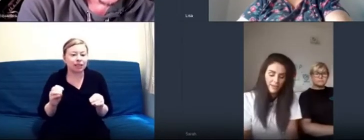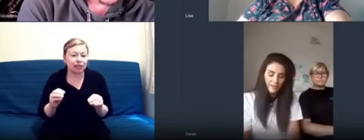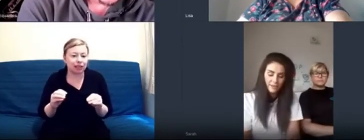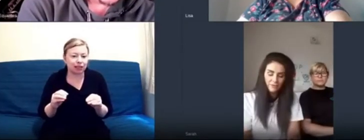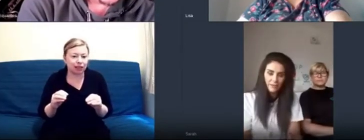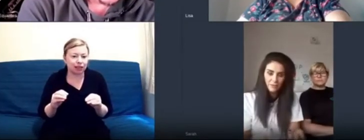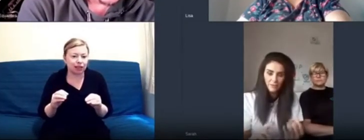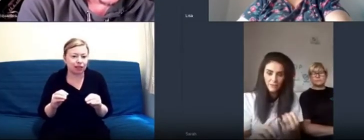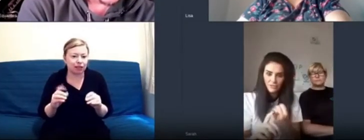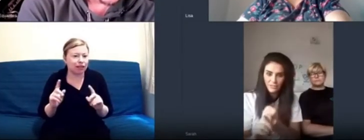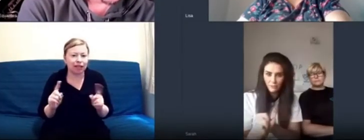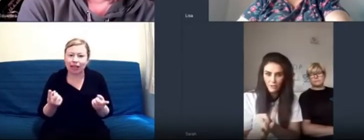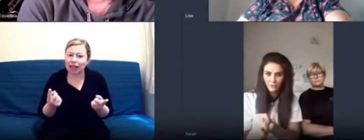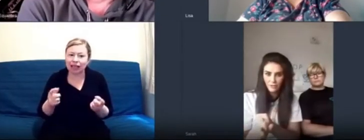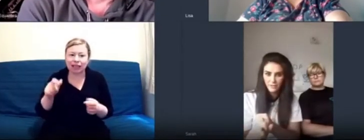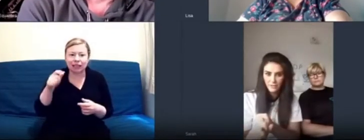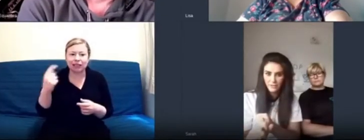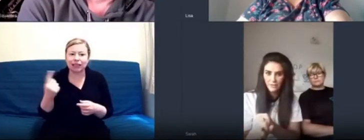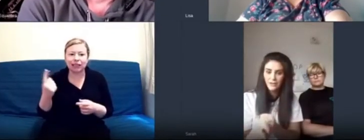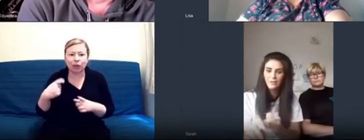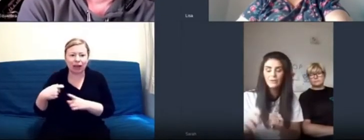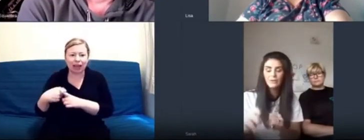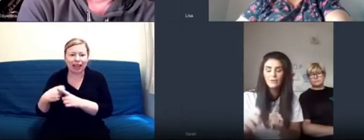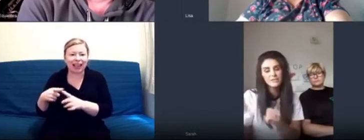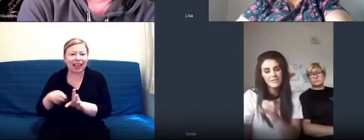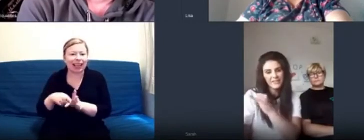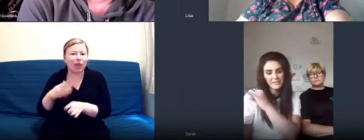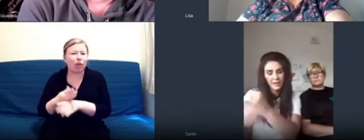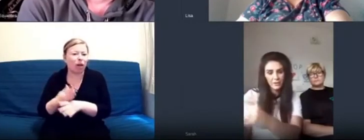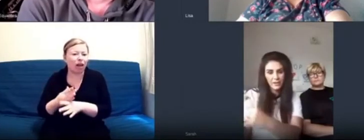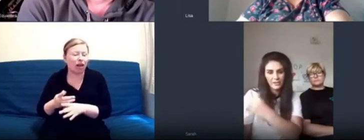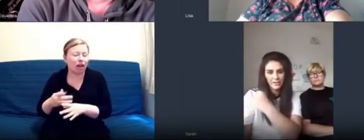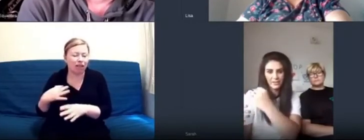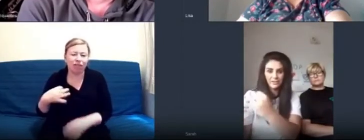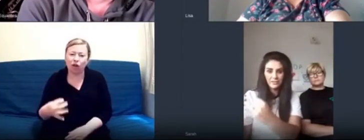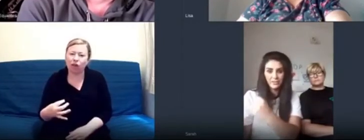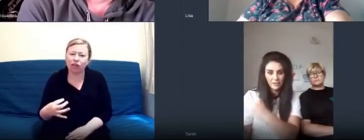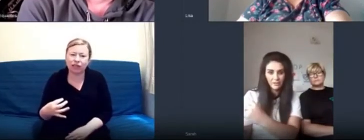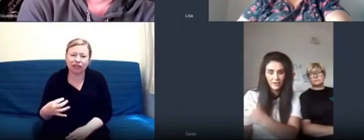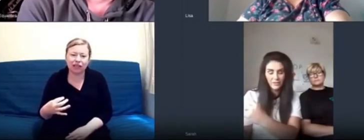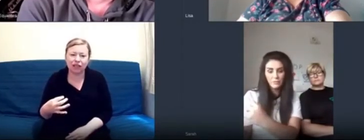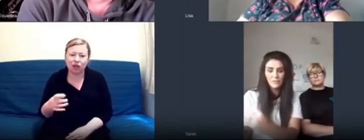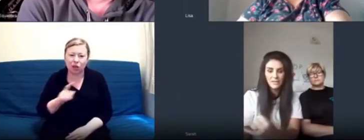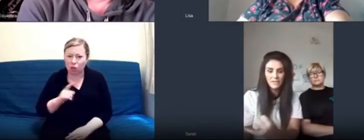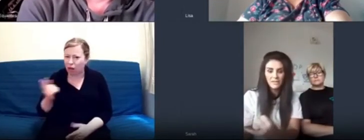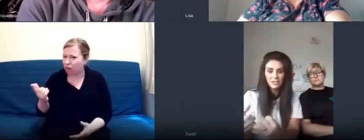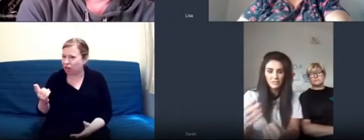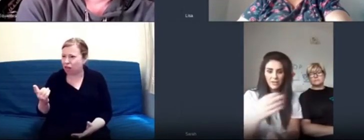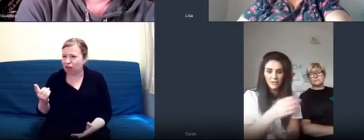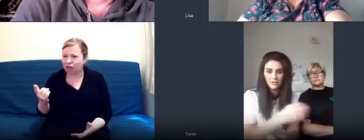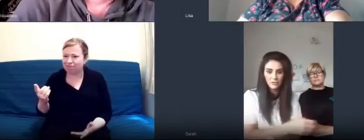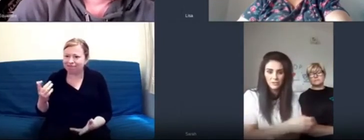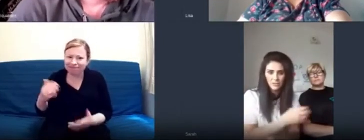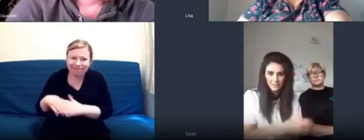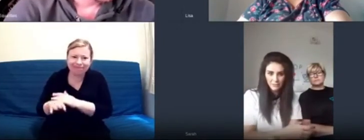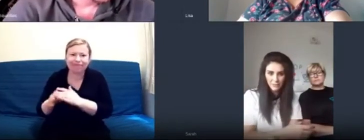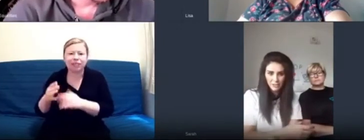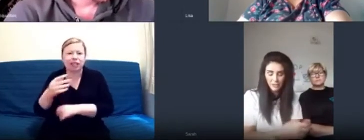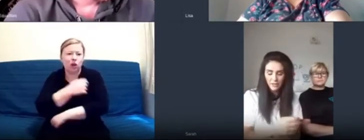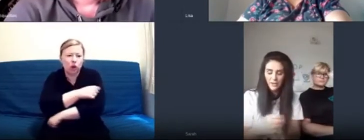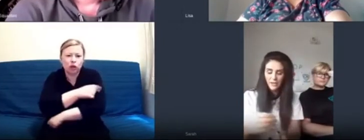like, I can't have anybody who's a key worker volunteering because they're out in the thick of it that could potentially bring in a